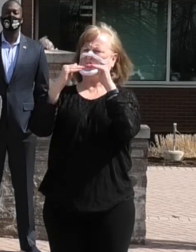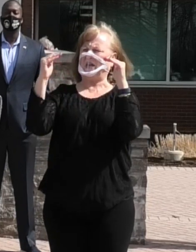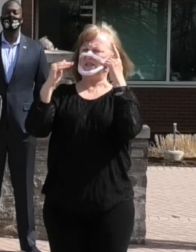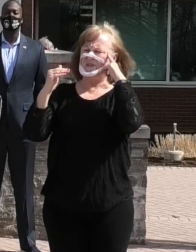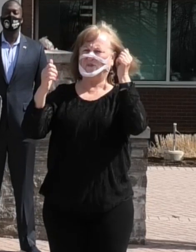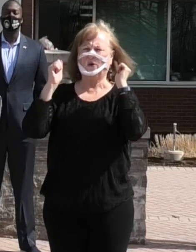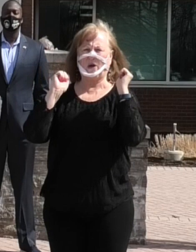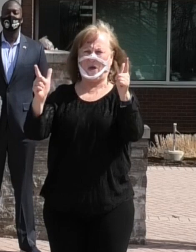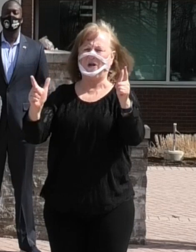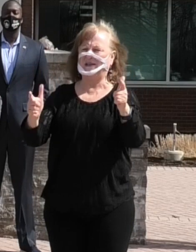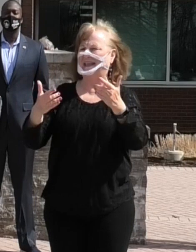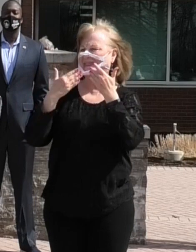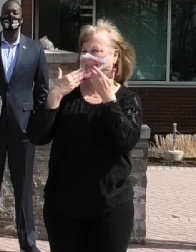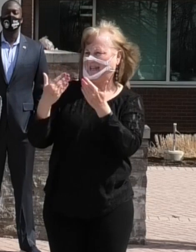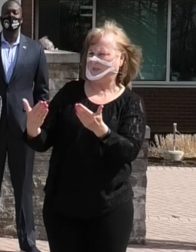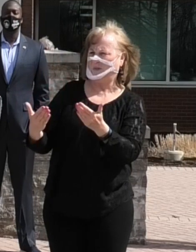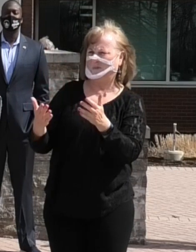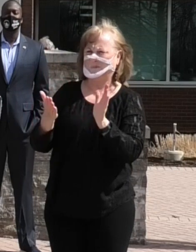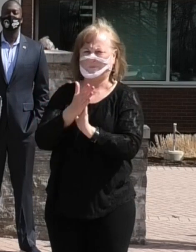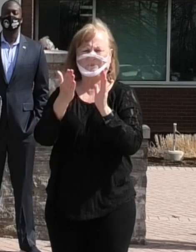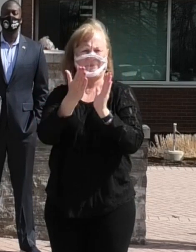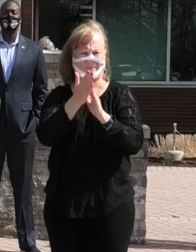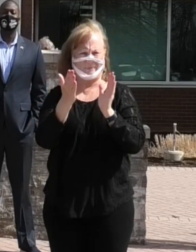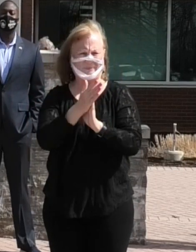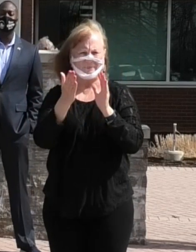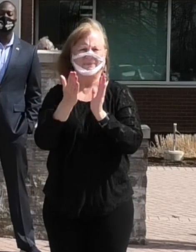for all. Thank you.